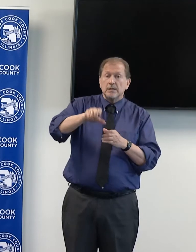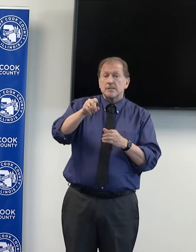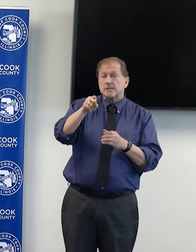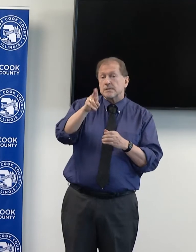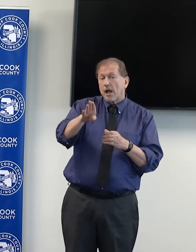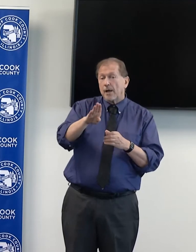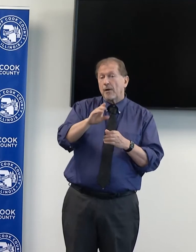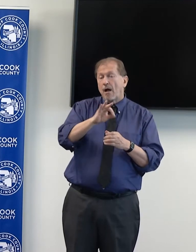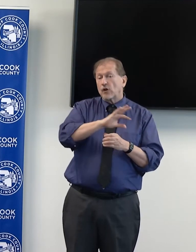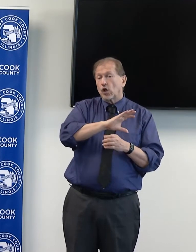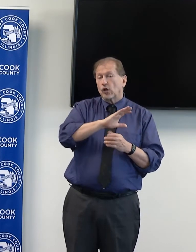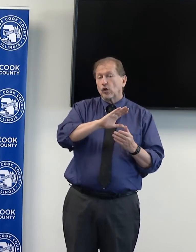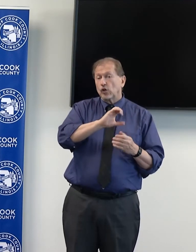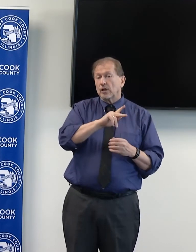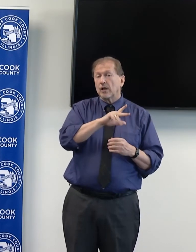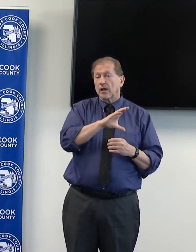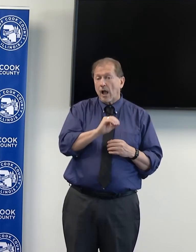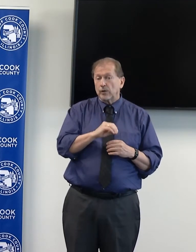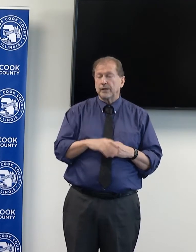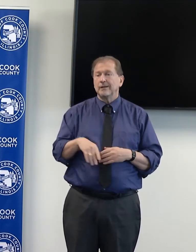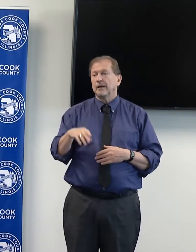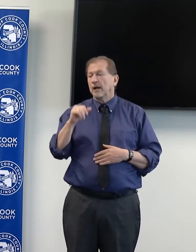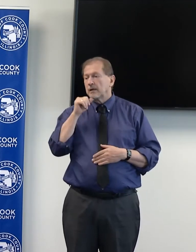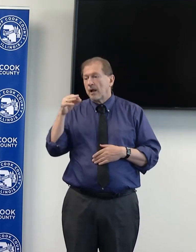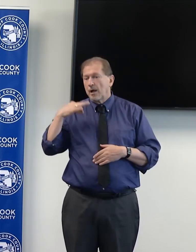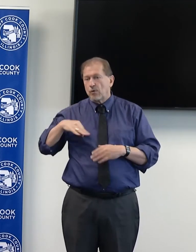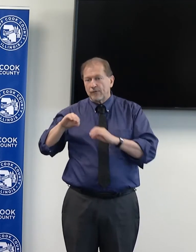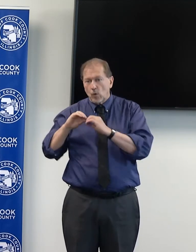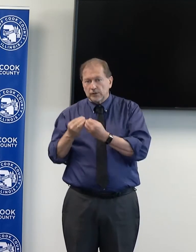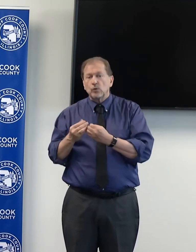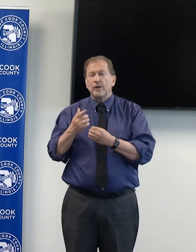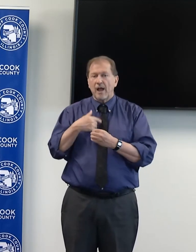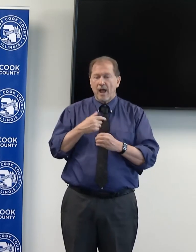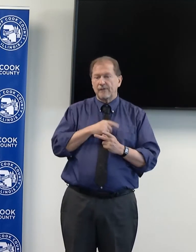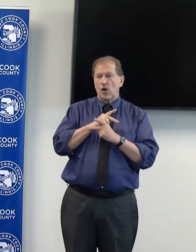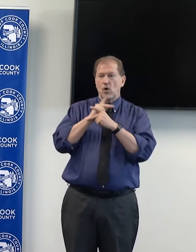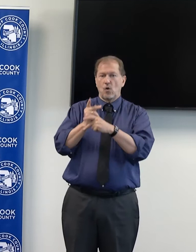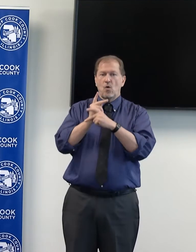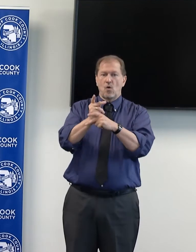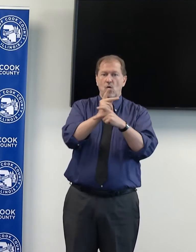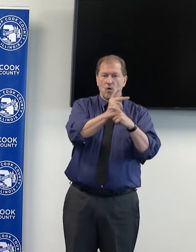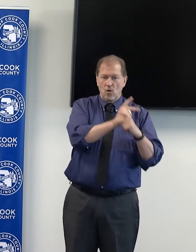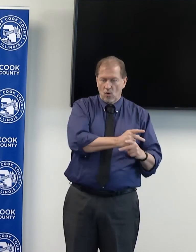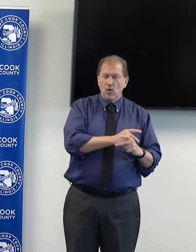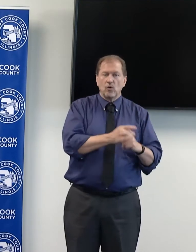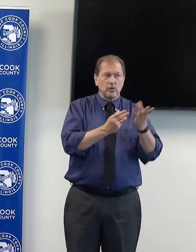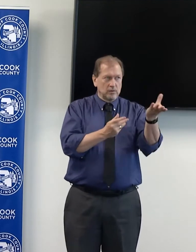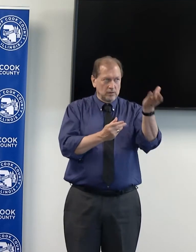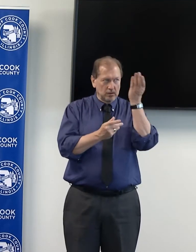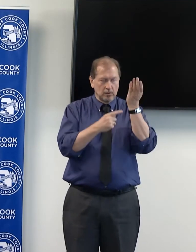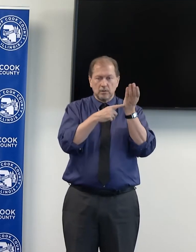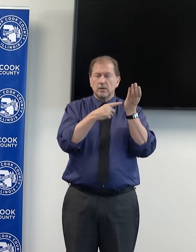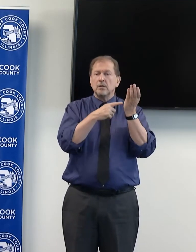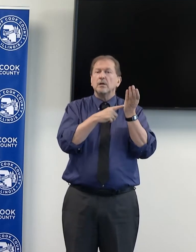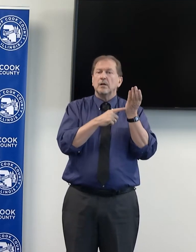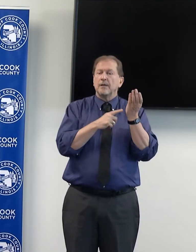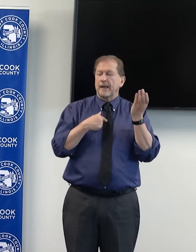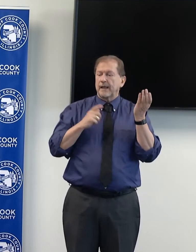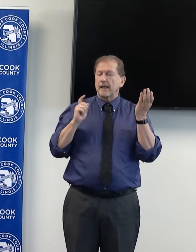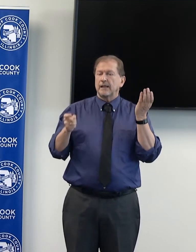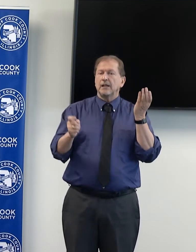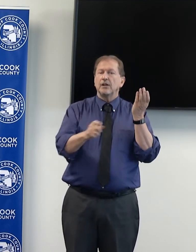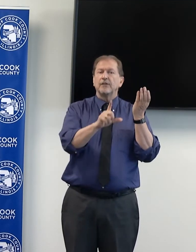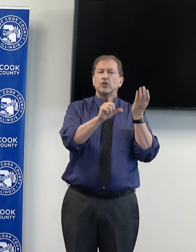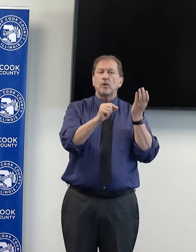gig workers, and not-for-profits through a $10 million loan program that provides $20,000 in loans